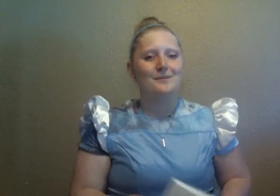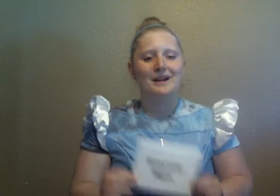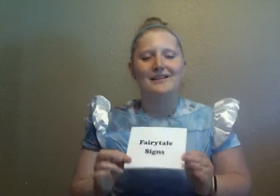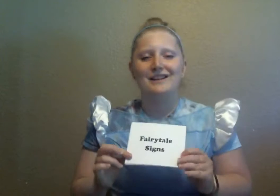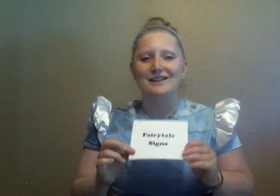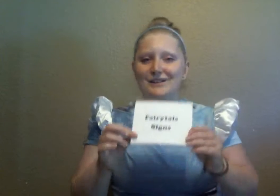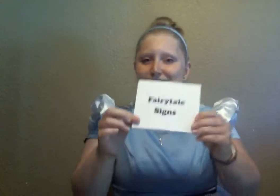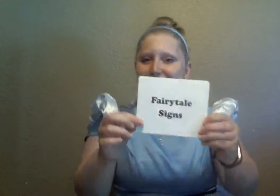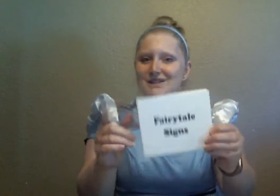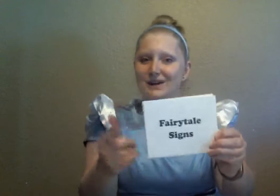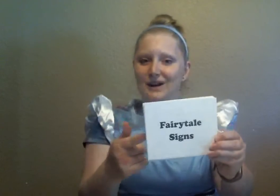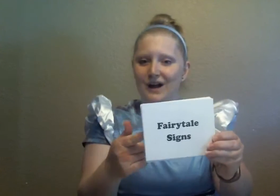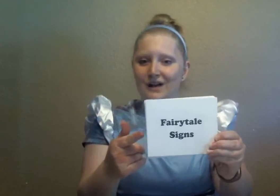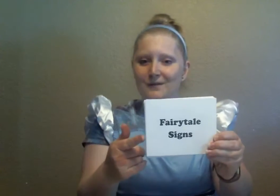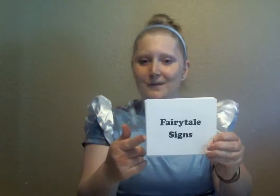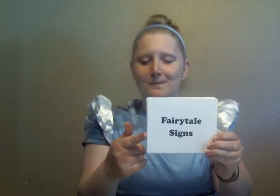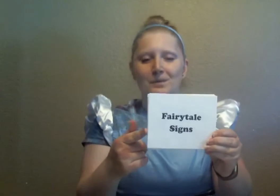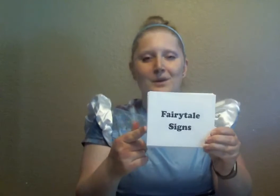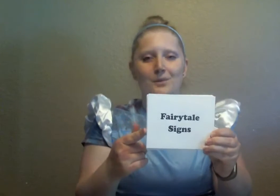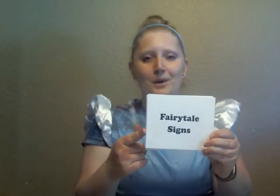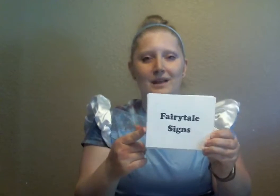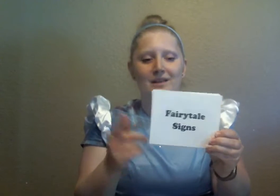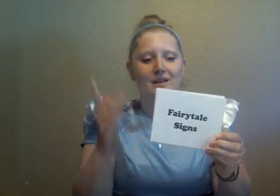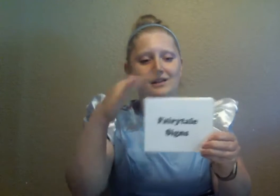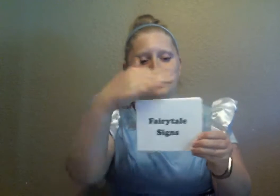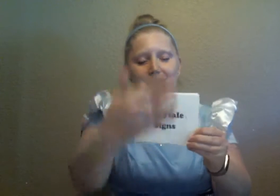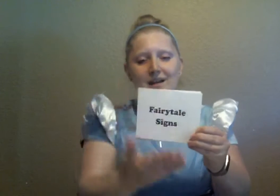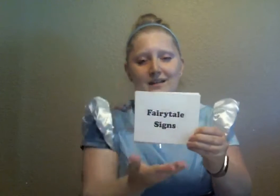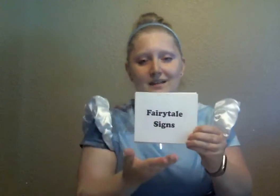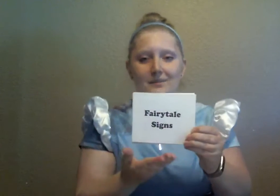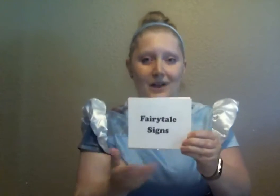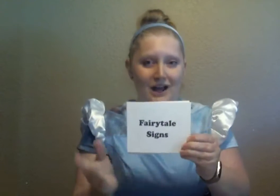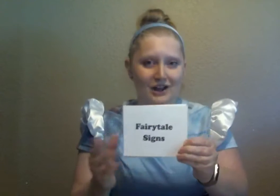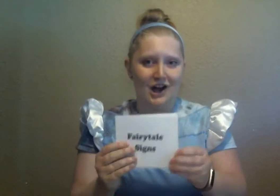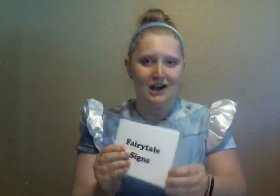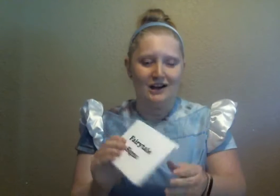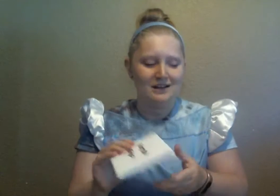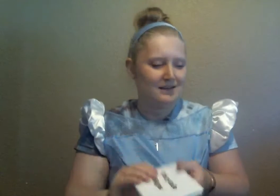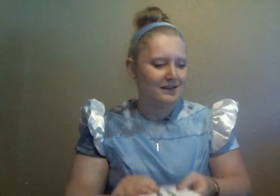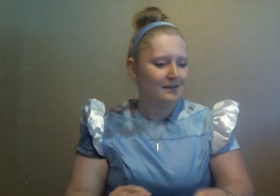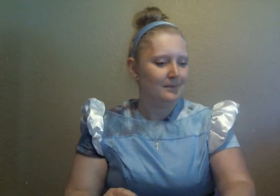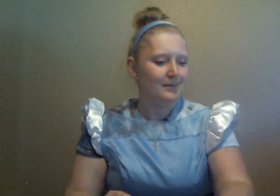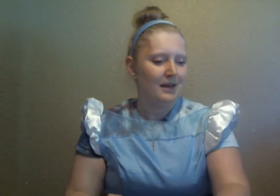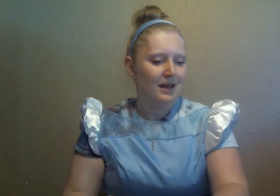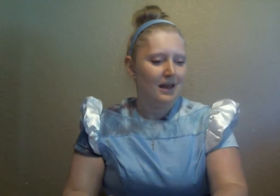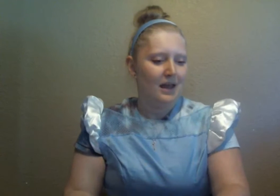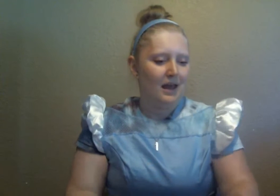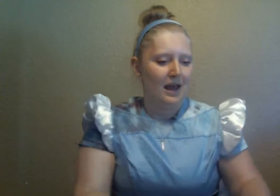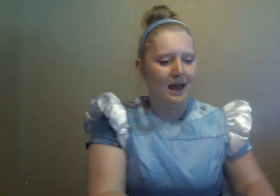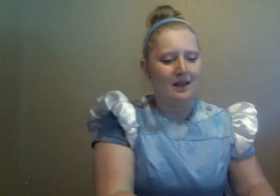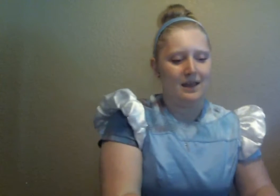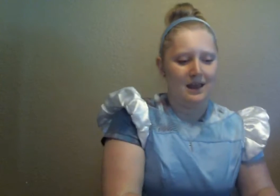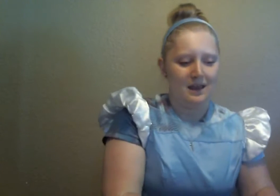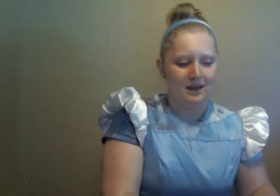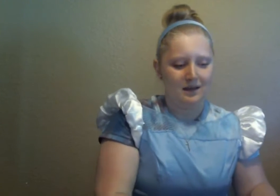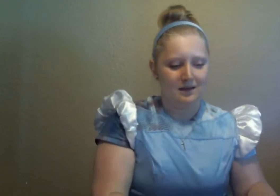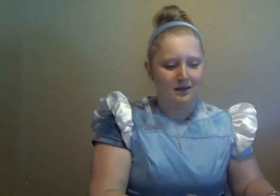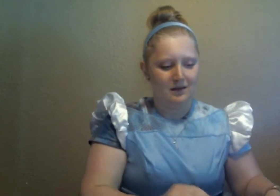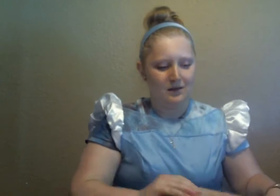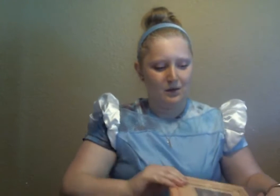are going to start off with doing some flashcards. And then we